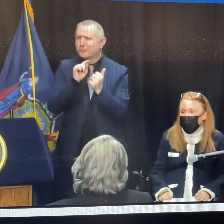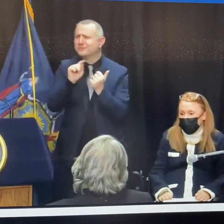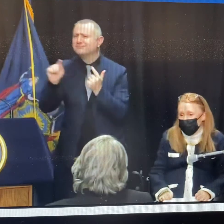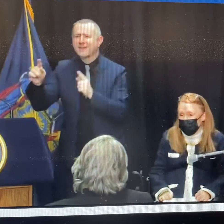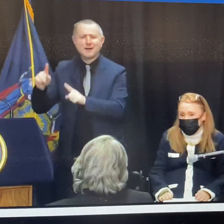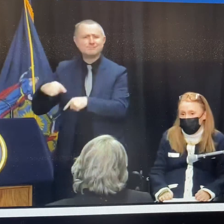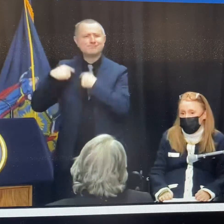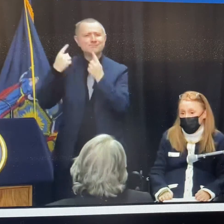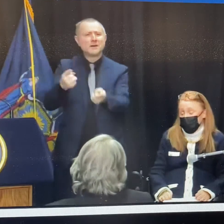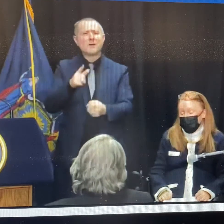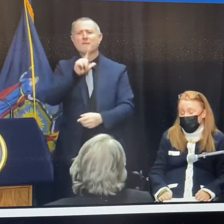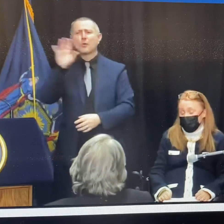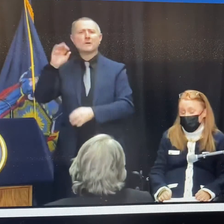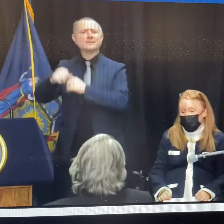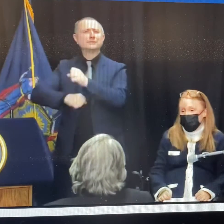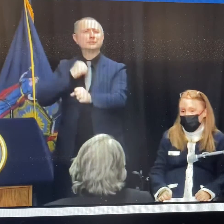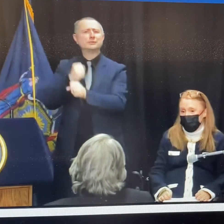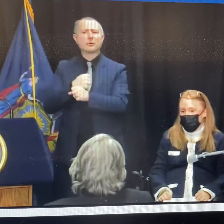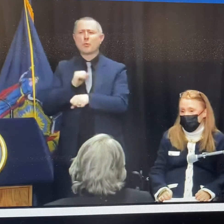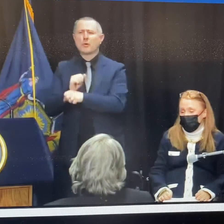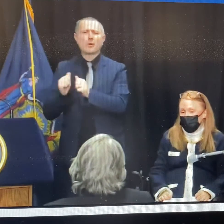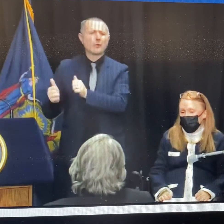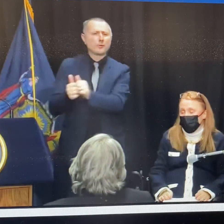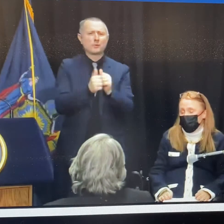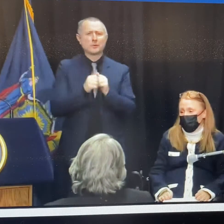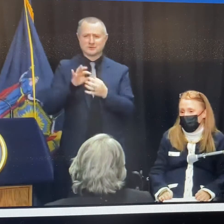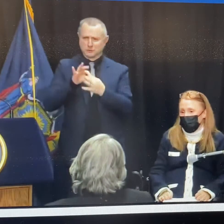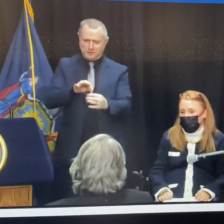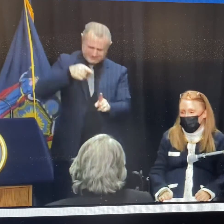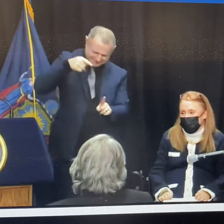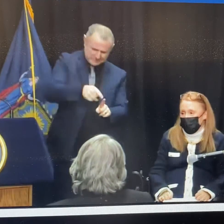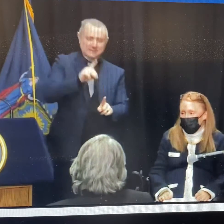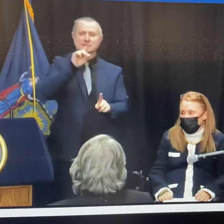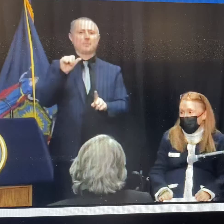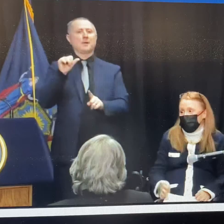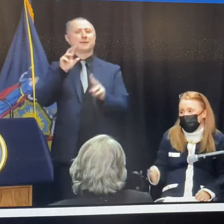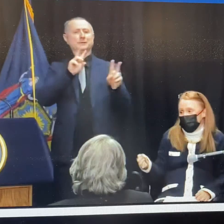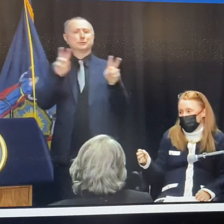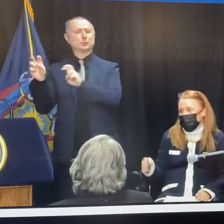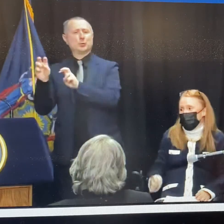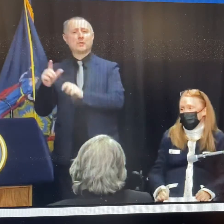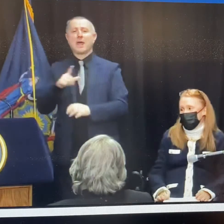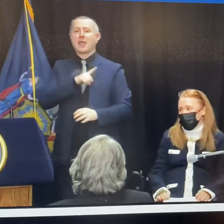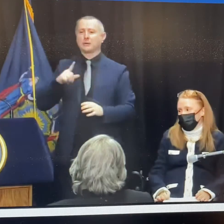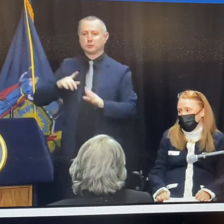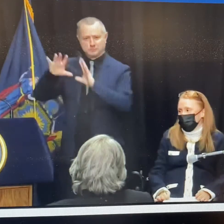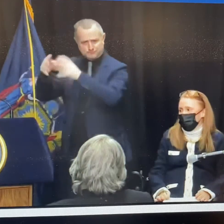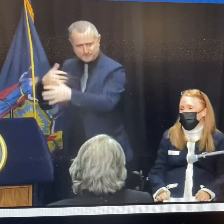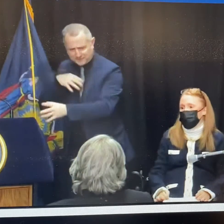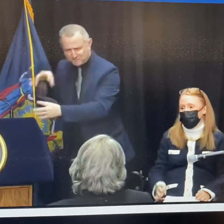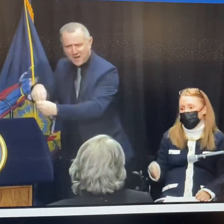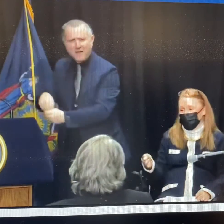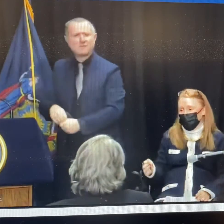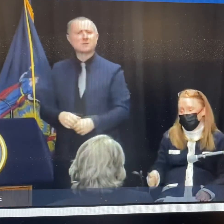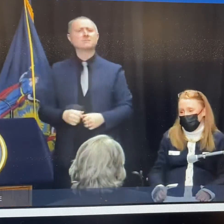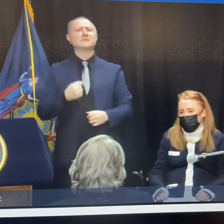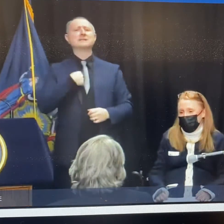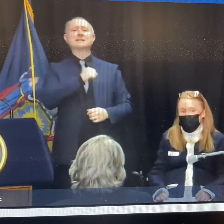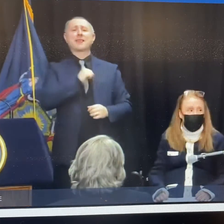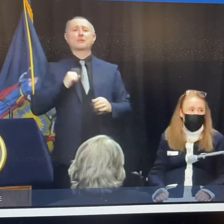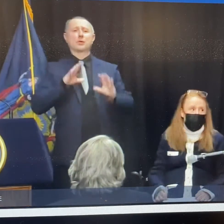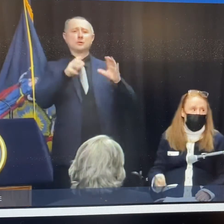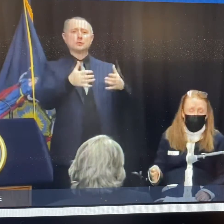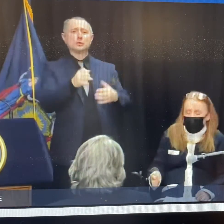the last 24 years on disability issues across the board from the legislative side and Senator Scoofus,